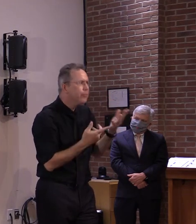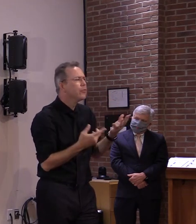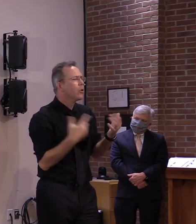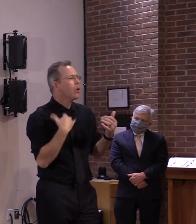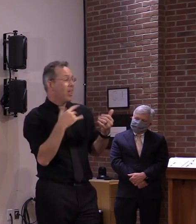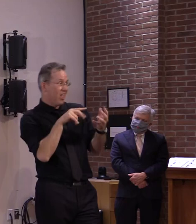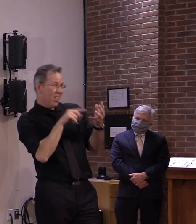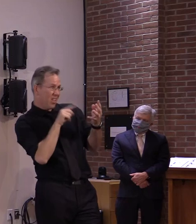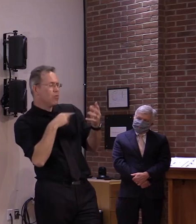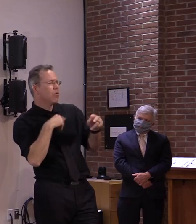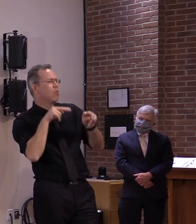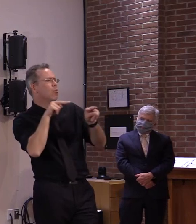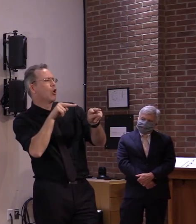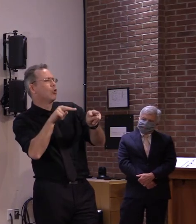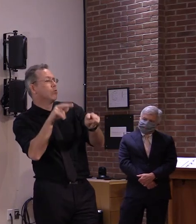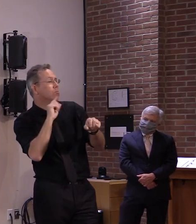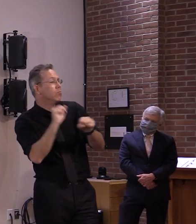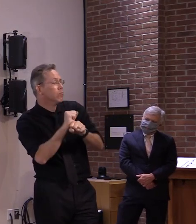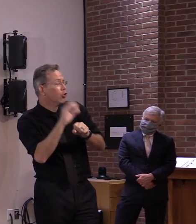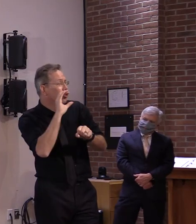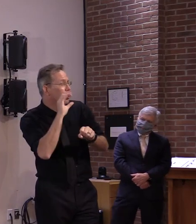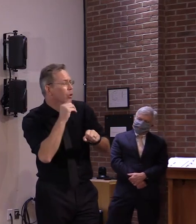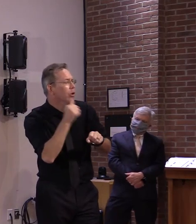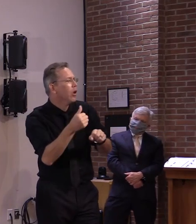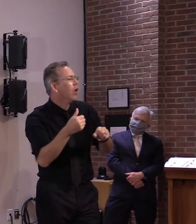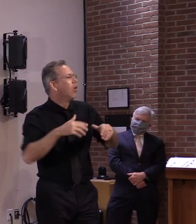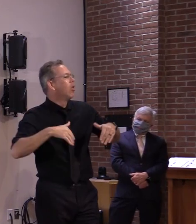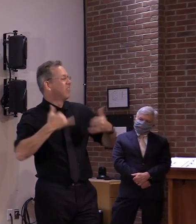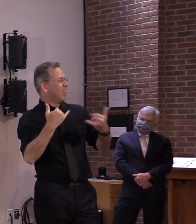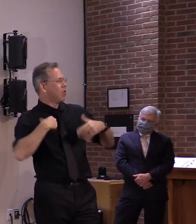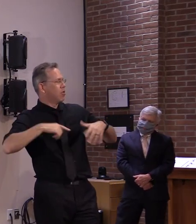getting closer, but I don't think it's we're there yet. We'll see another